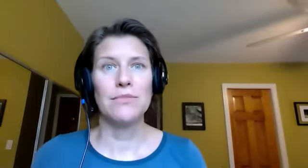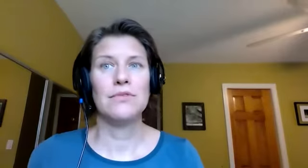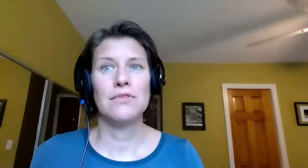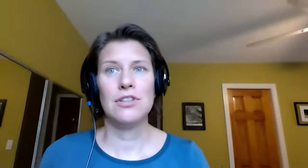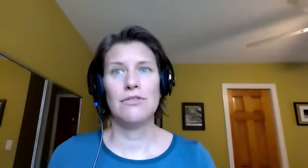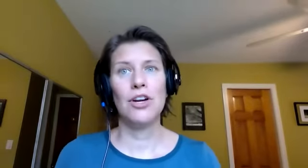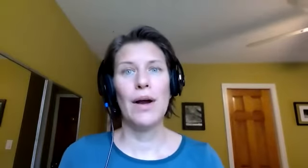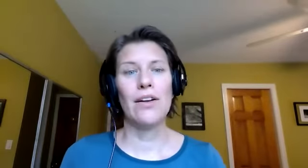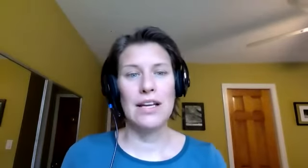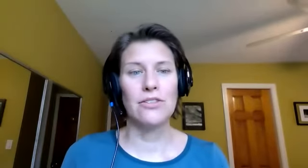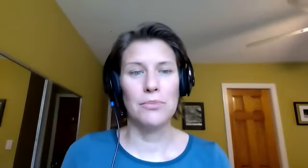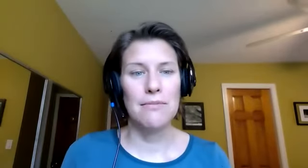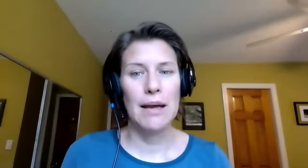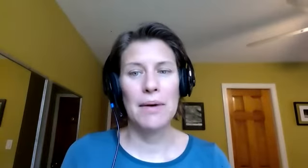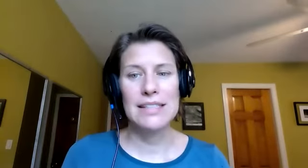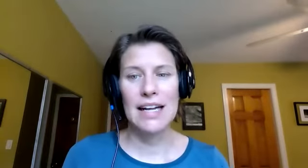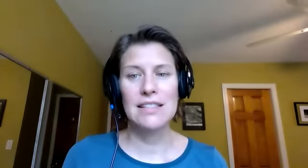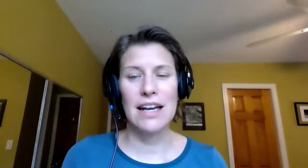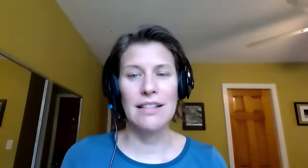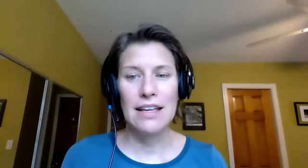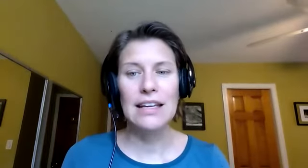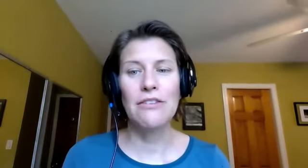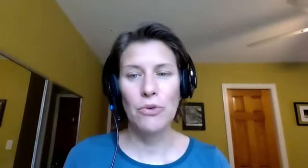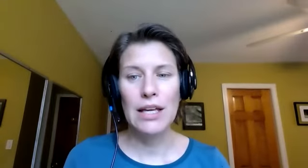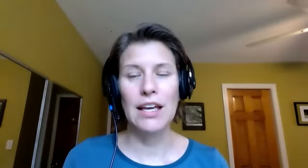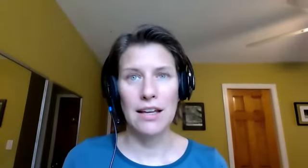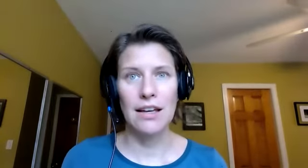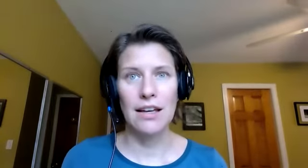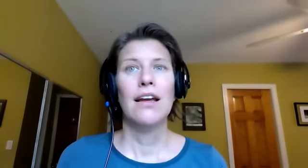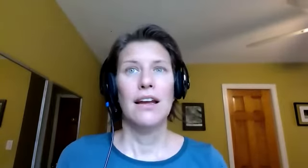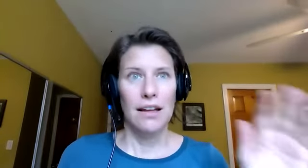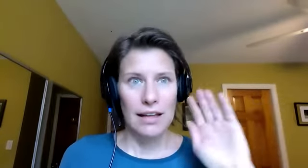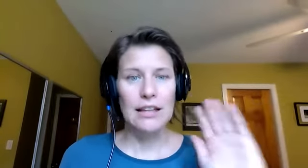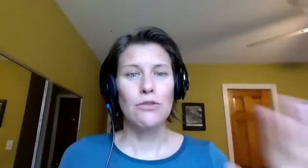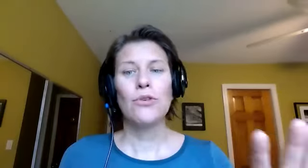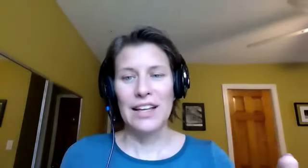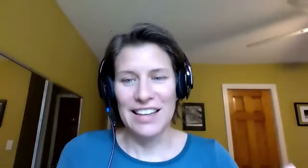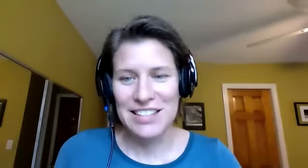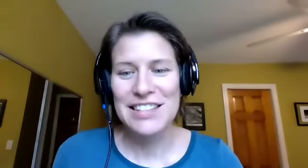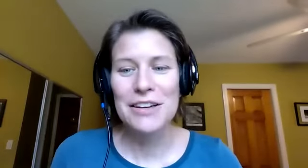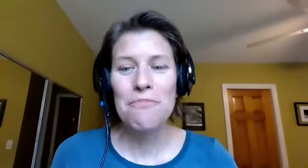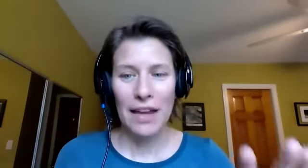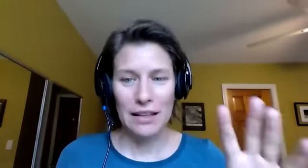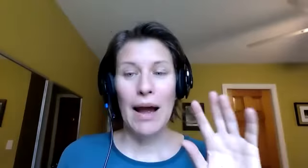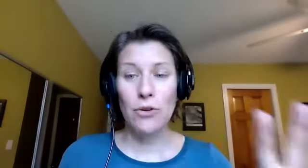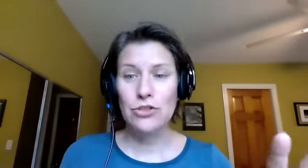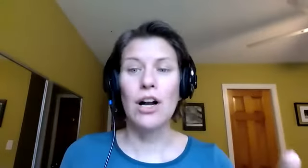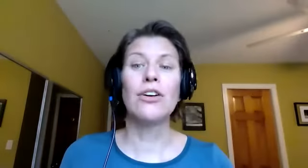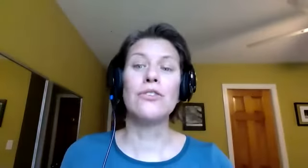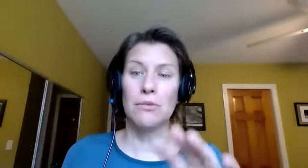to know how to handle me. And my dad said, I think if we can get through this, like power struggles or